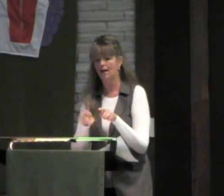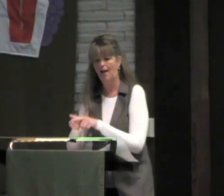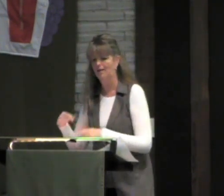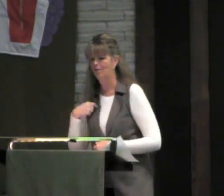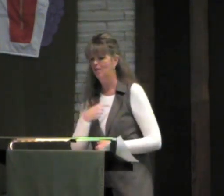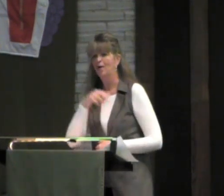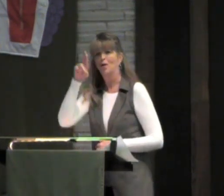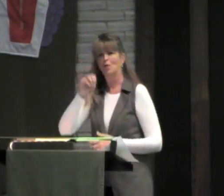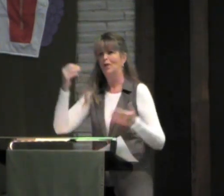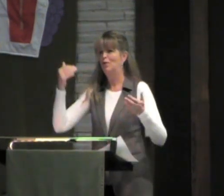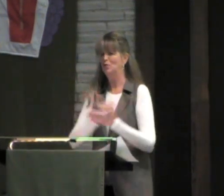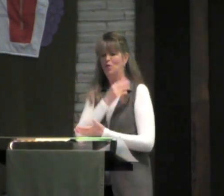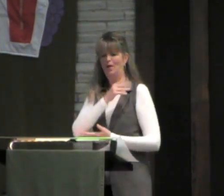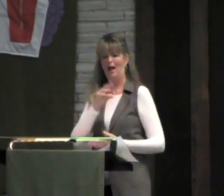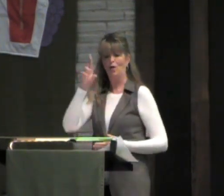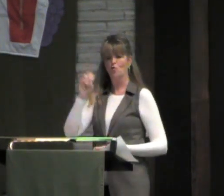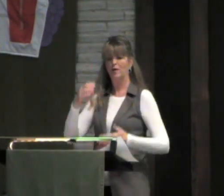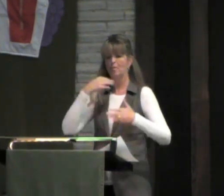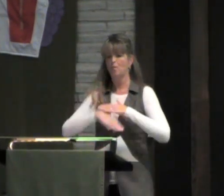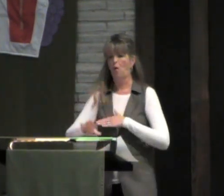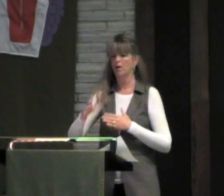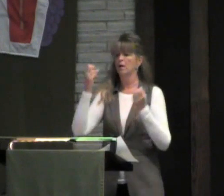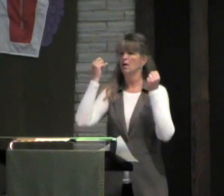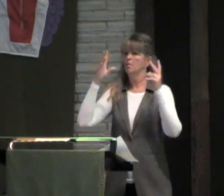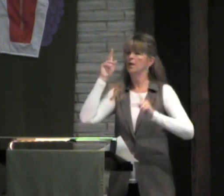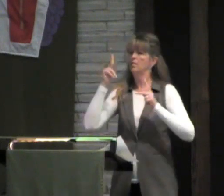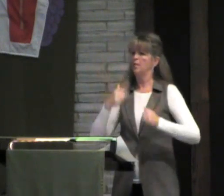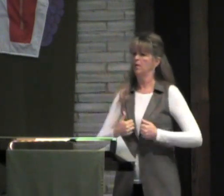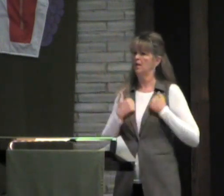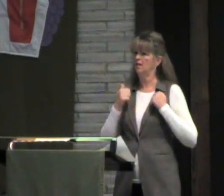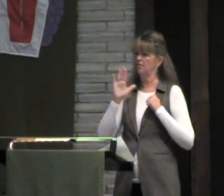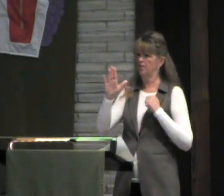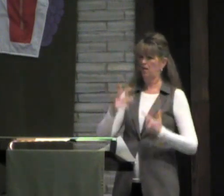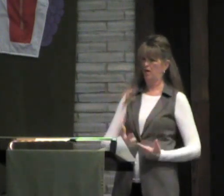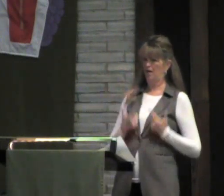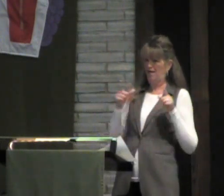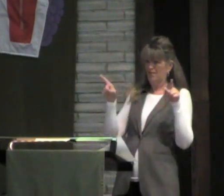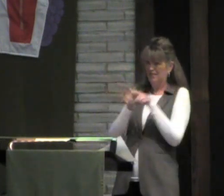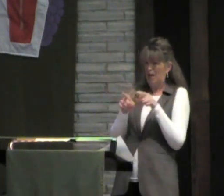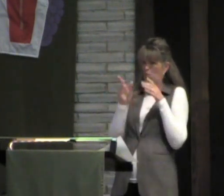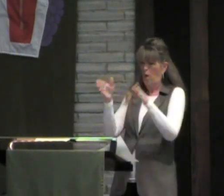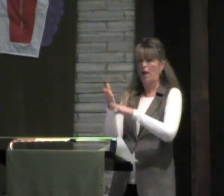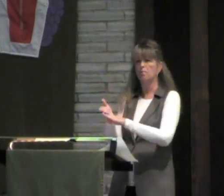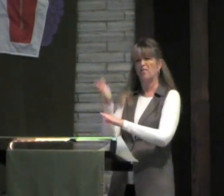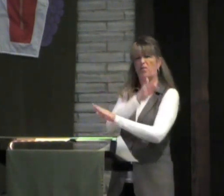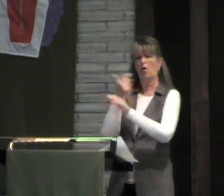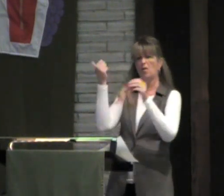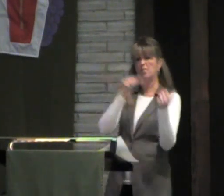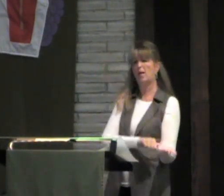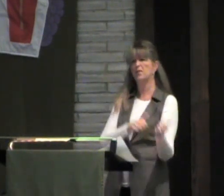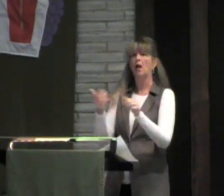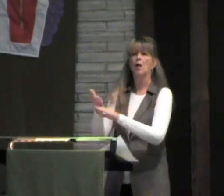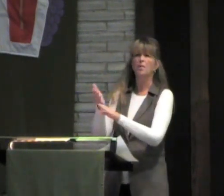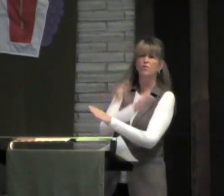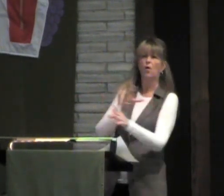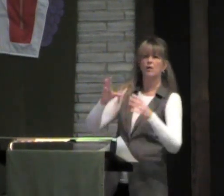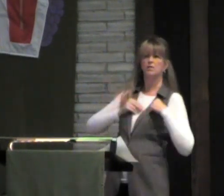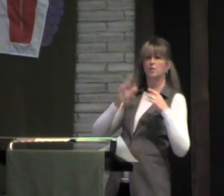we don't live that way. We don't act that way. We don't act reborn. Some people live their life the same way they